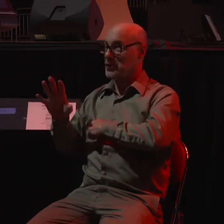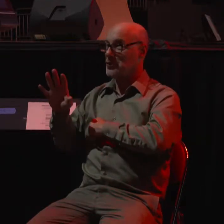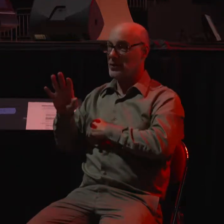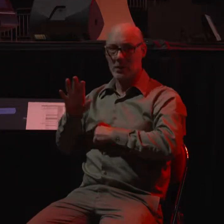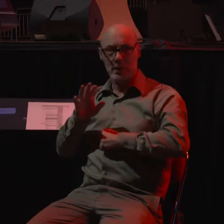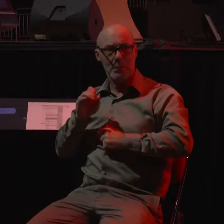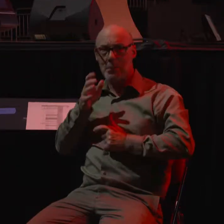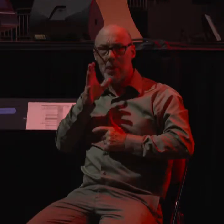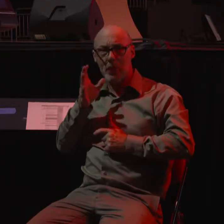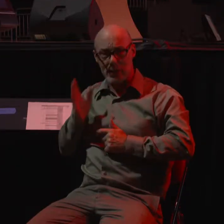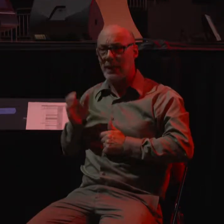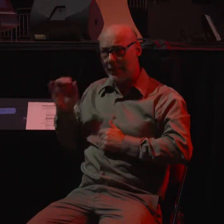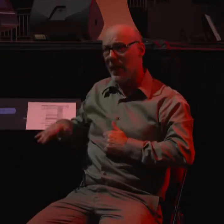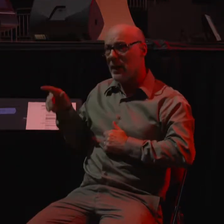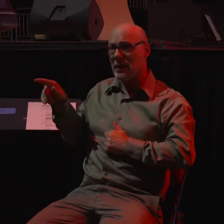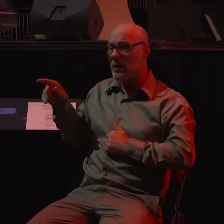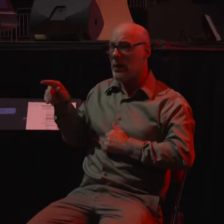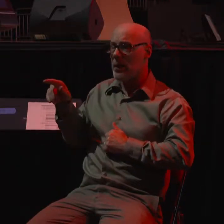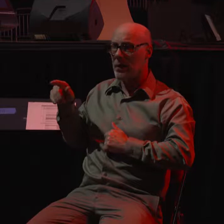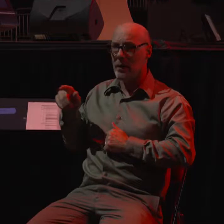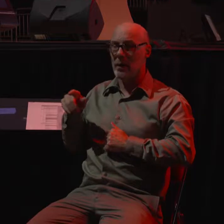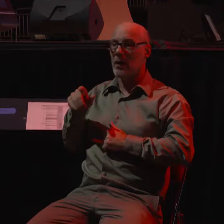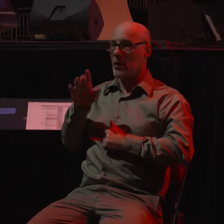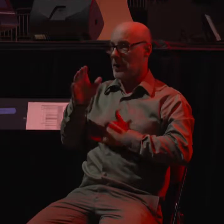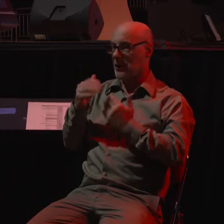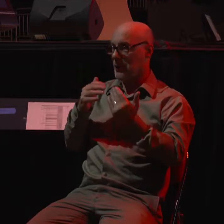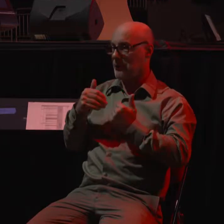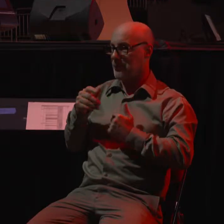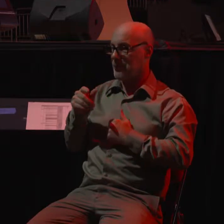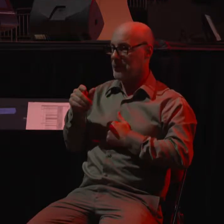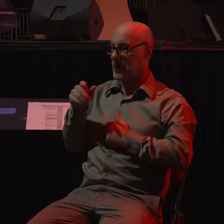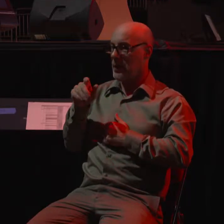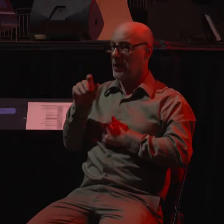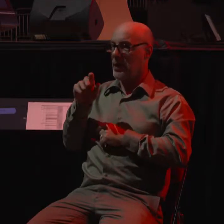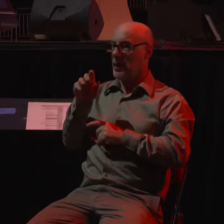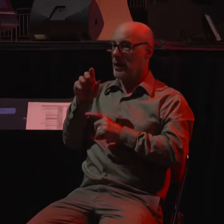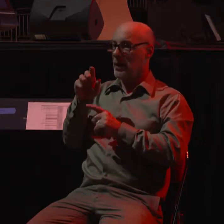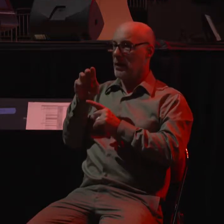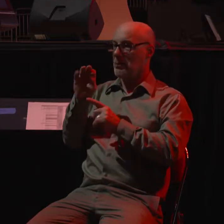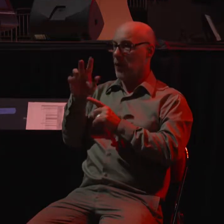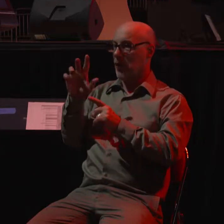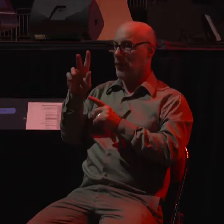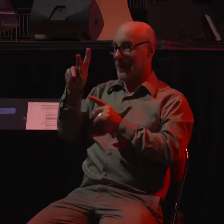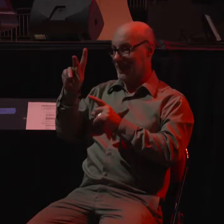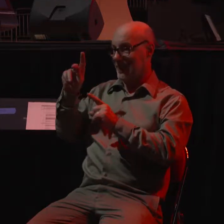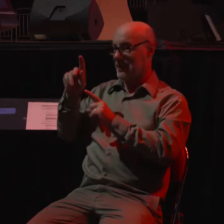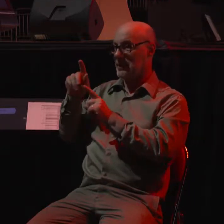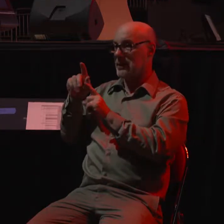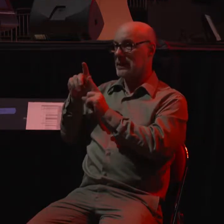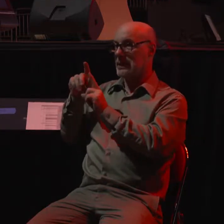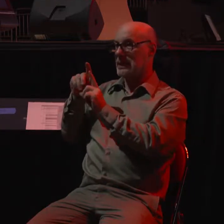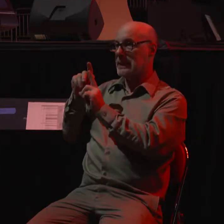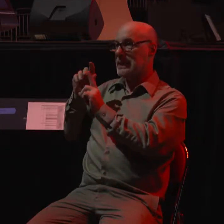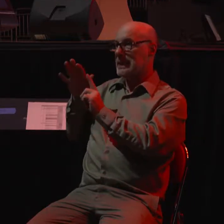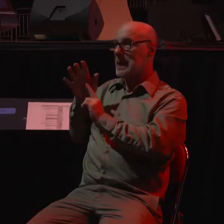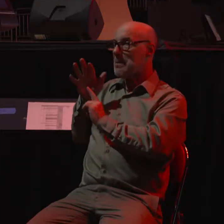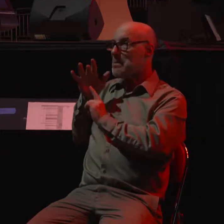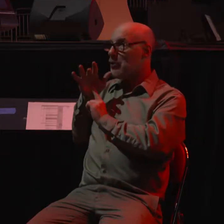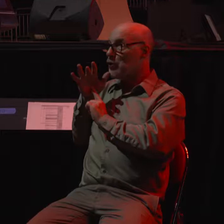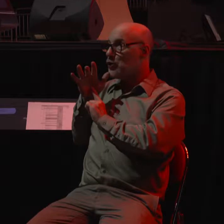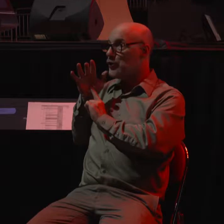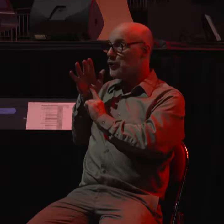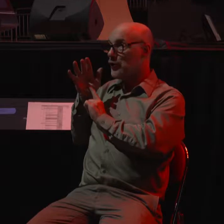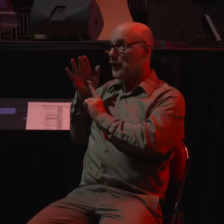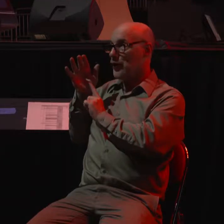Martin King Sr., or Daddy King, was a Black Baptist preacher. His maternal grandfather, A.D.